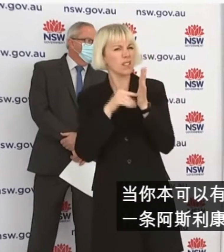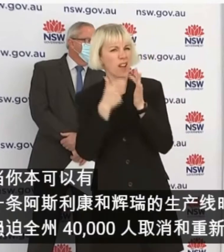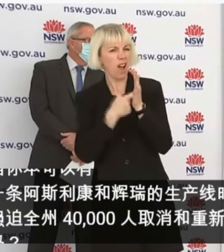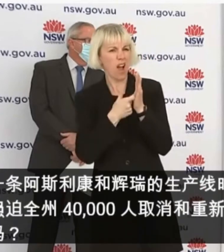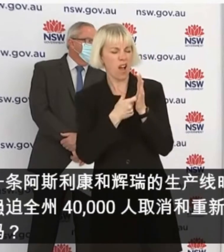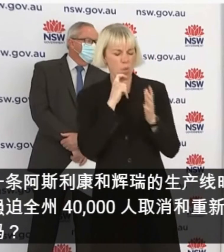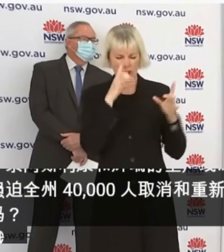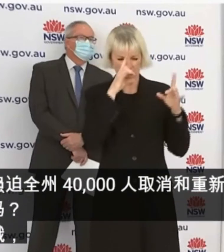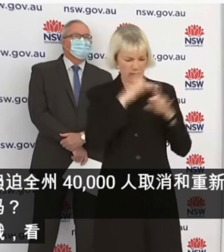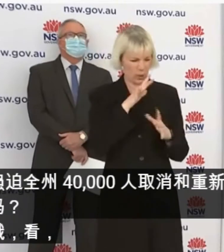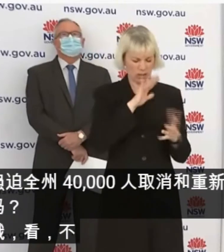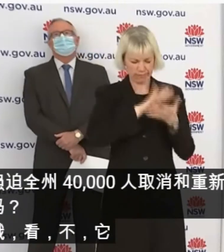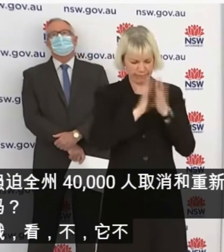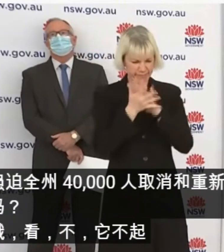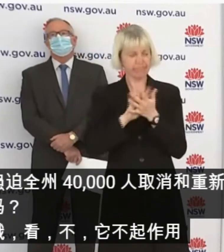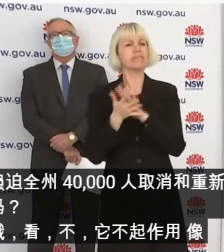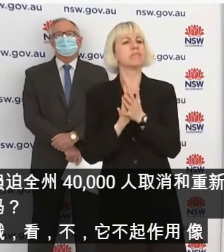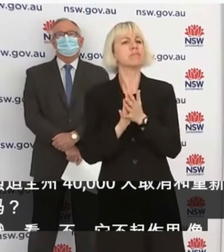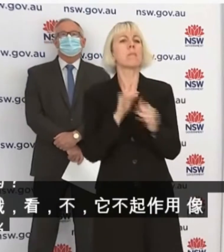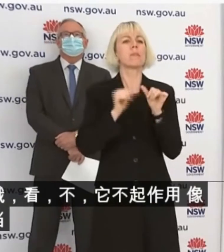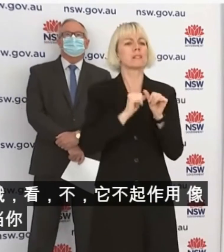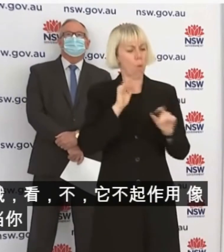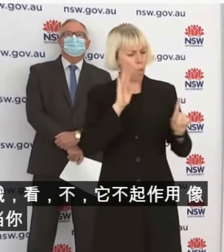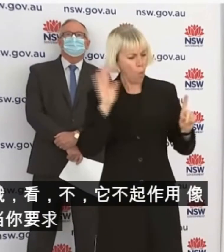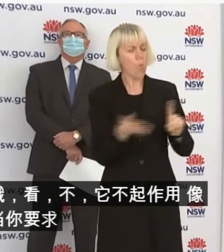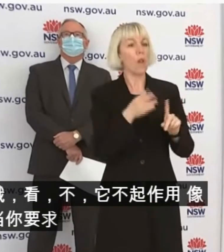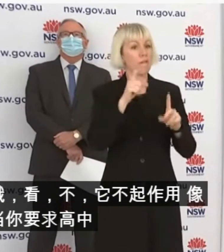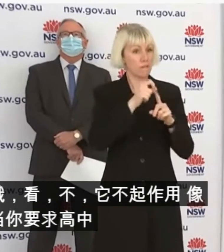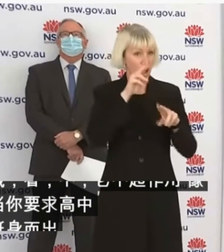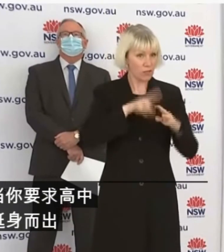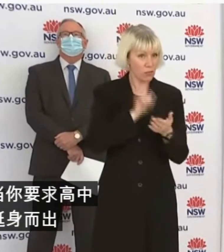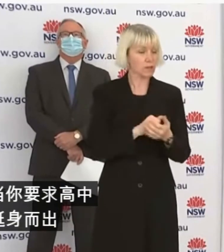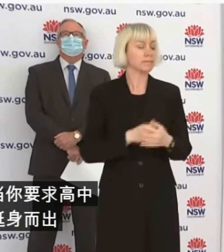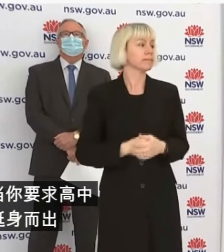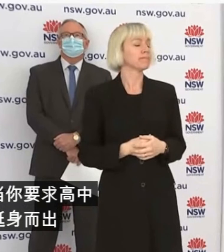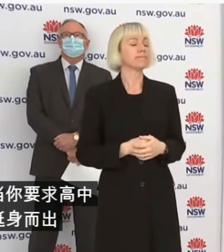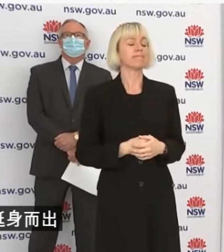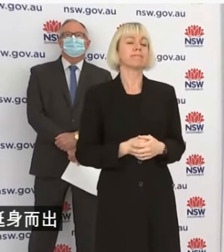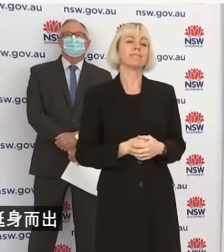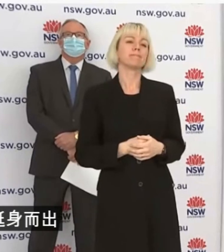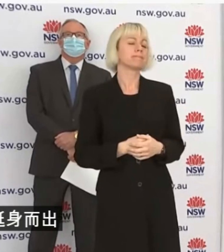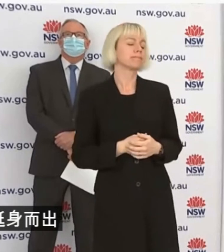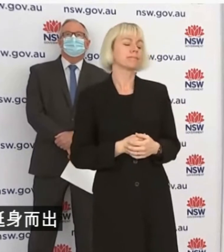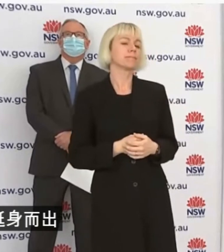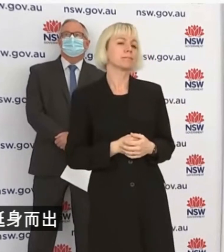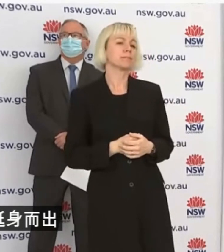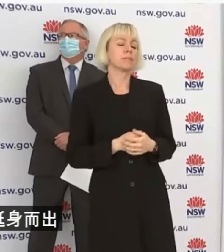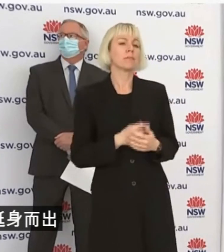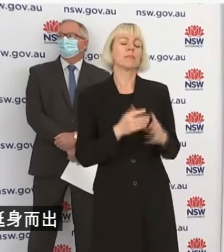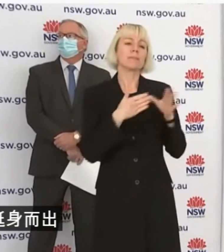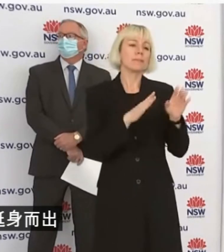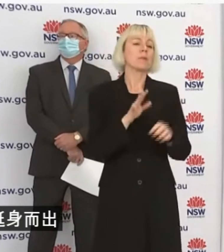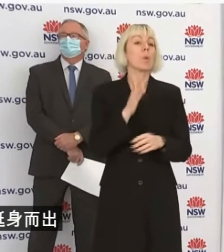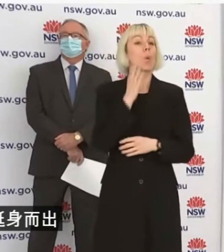and a line for Pfizer? Oh, look, no, it doesn't work like that. When you're asking high schools to come forward, it's so much easier